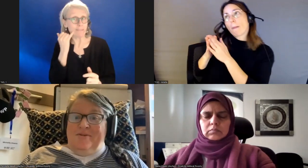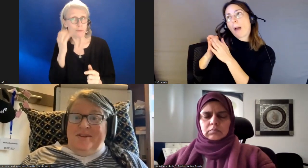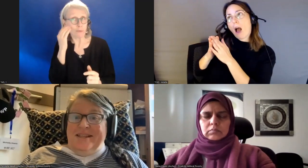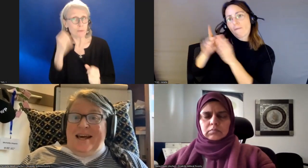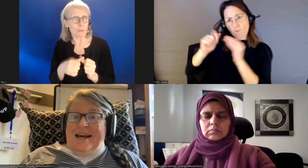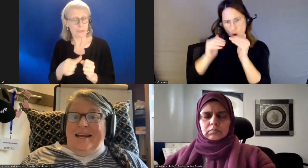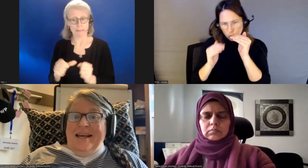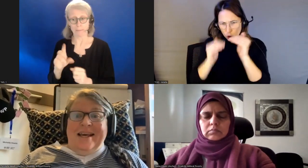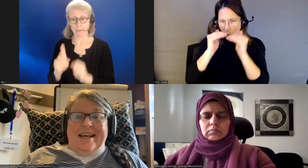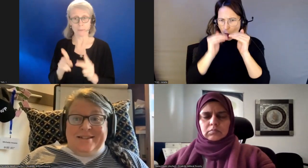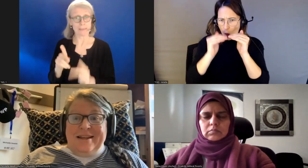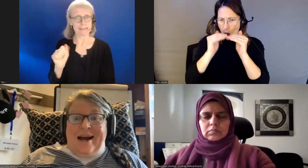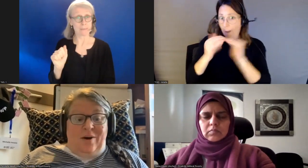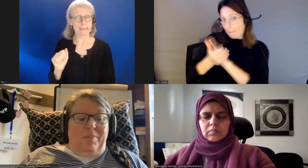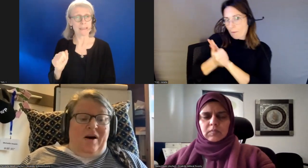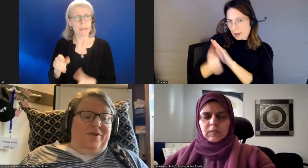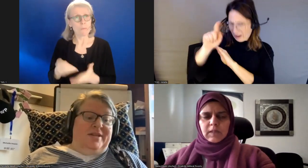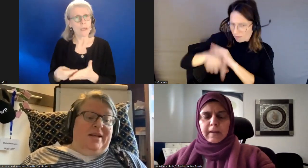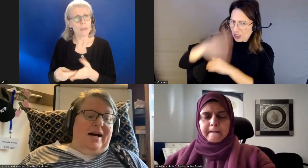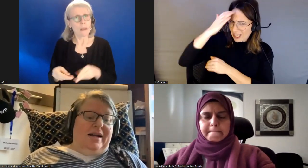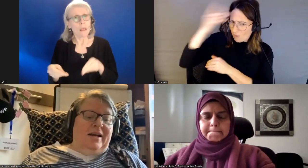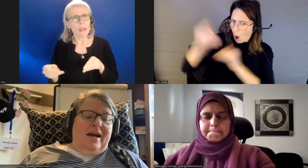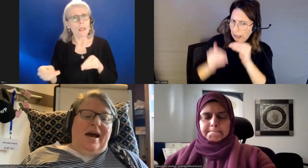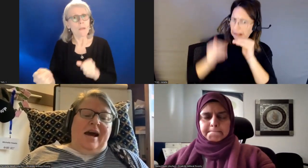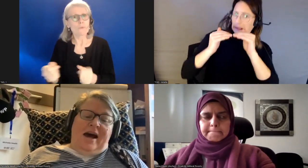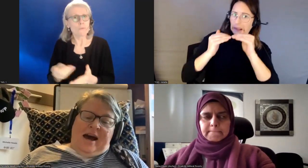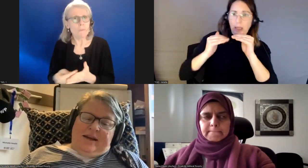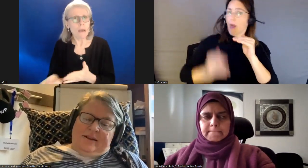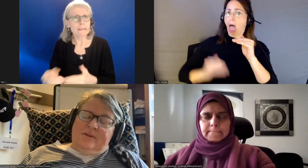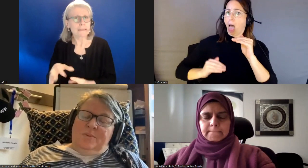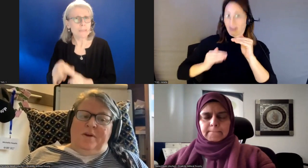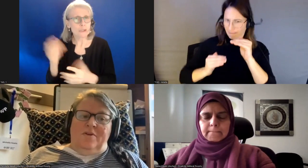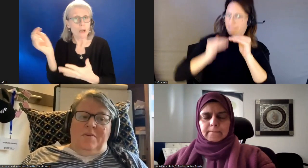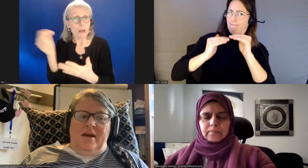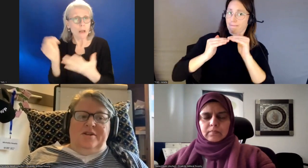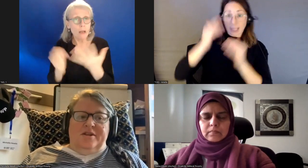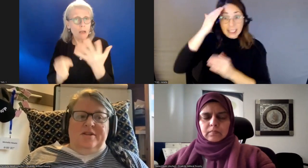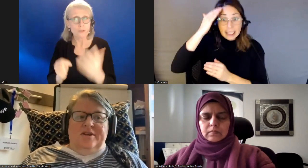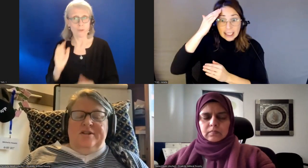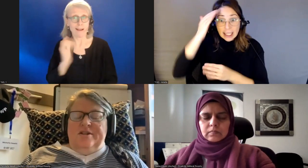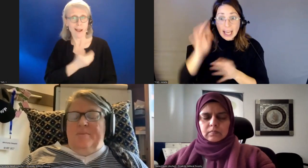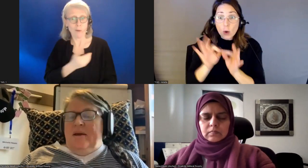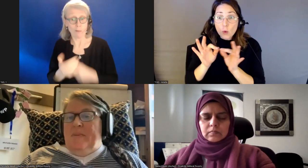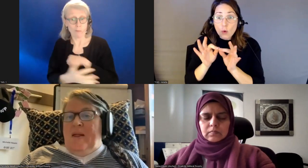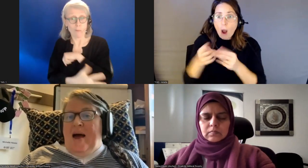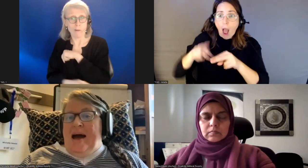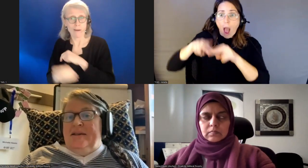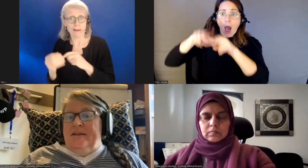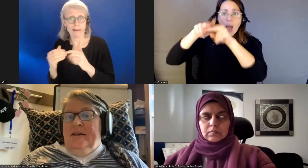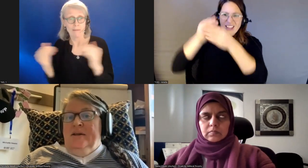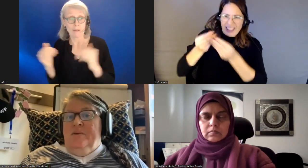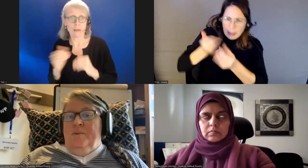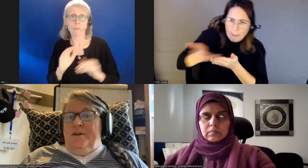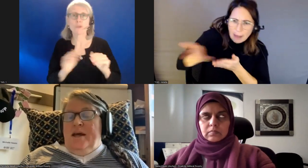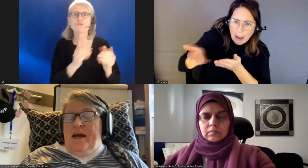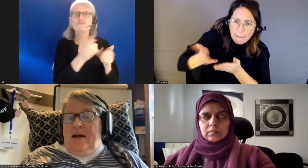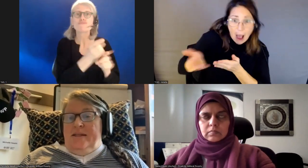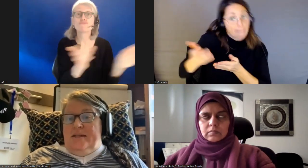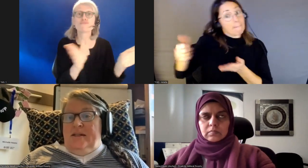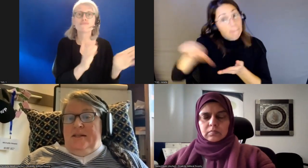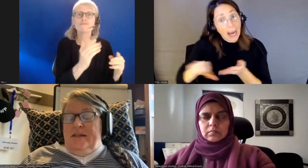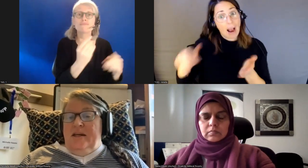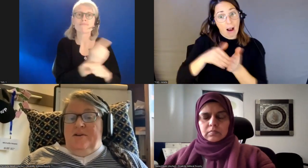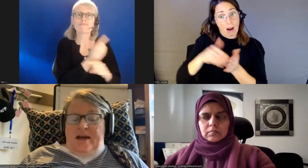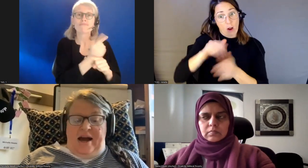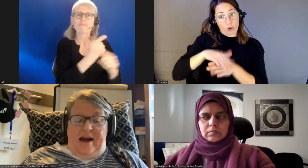regular poverty line isn't our poverty line. And one of the major concerns that people had was,